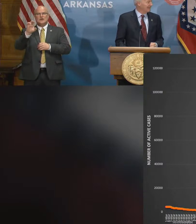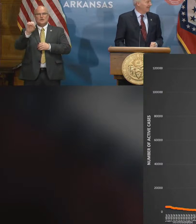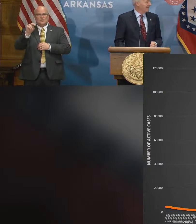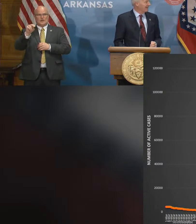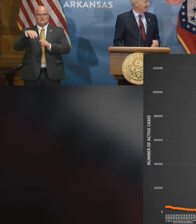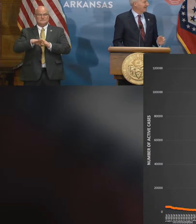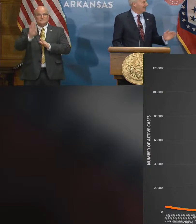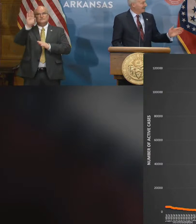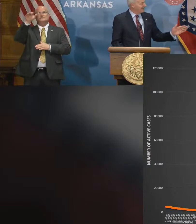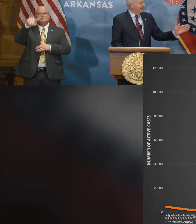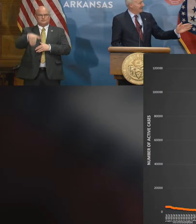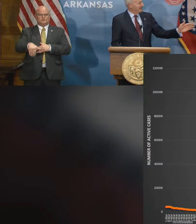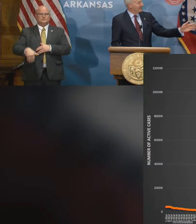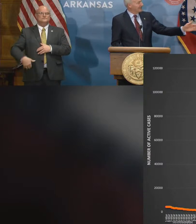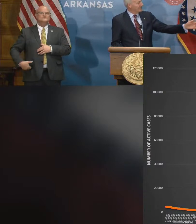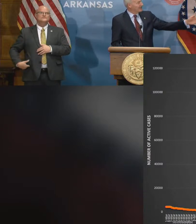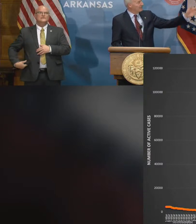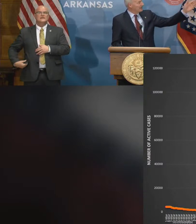been.